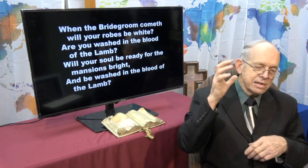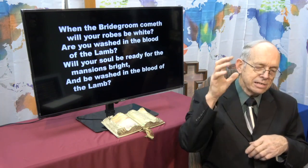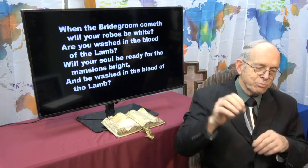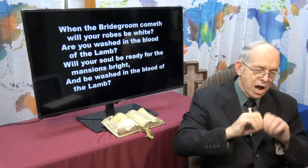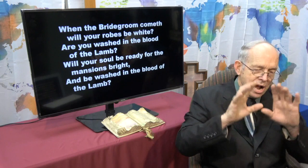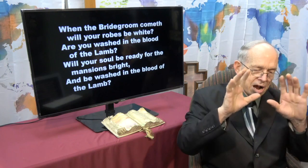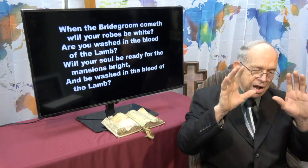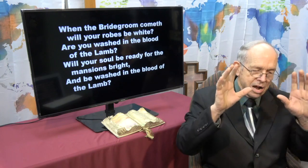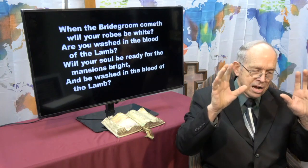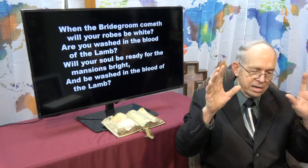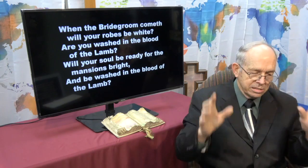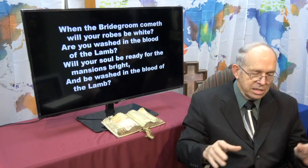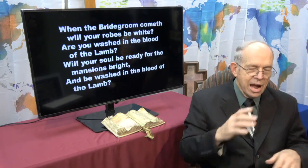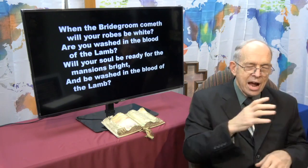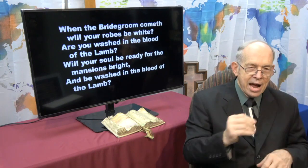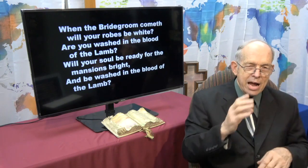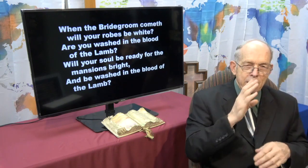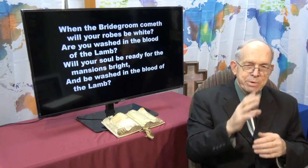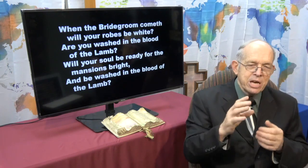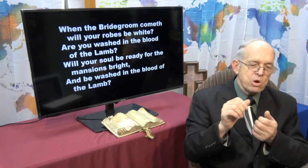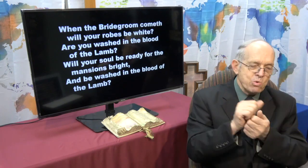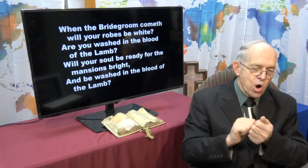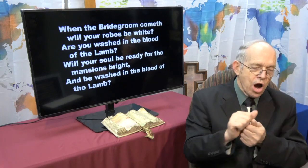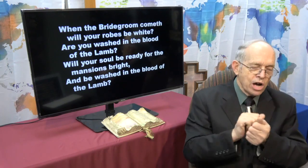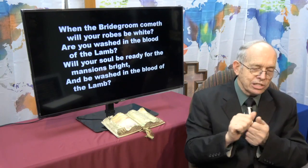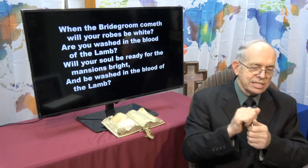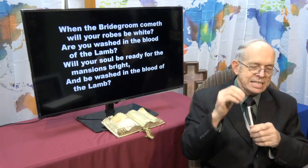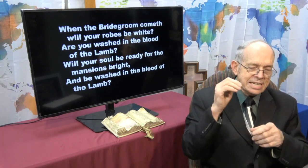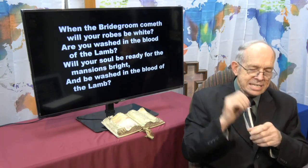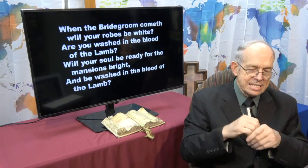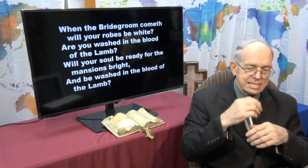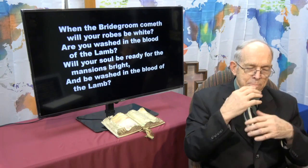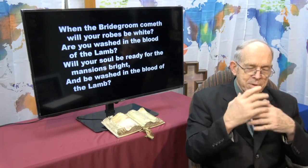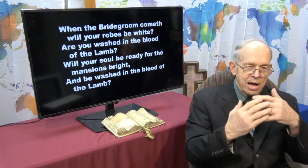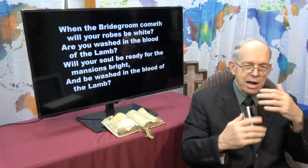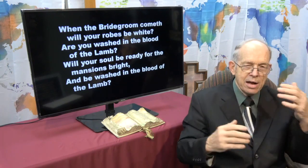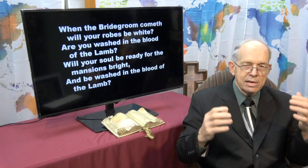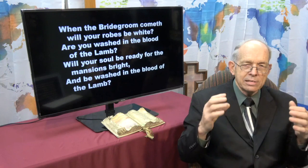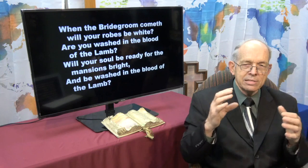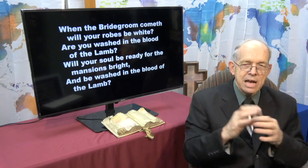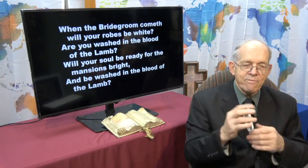magic rain? Have you resting in the blood of the